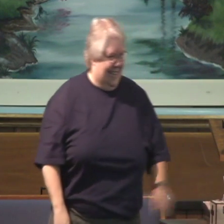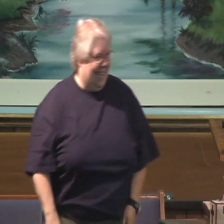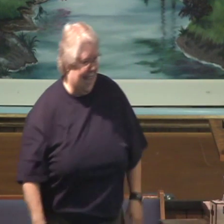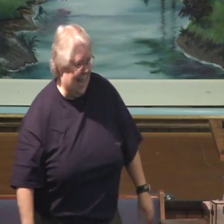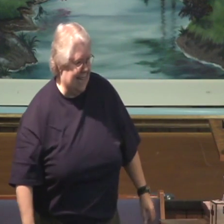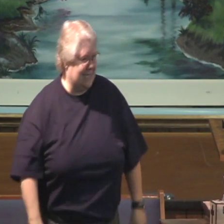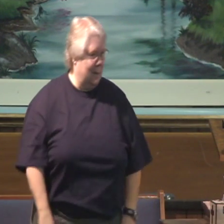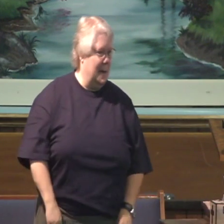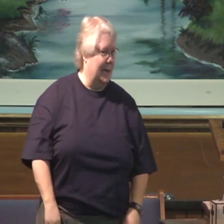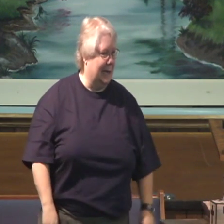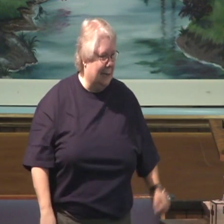there, jump.